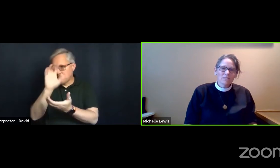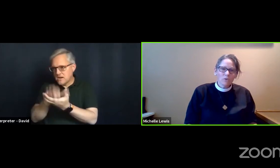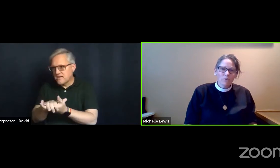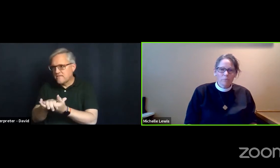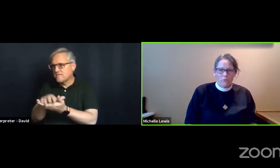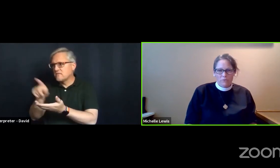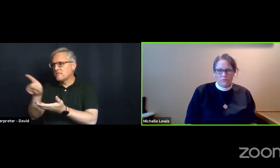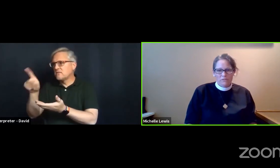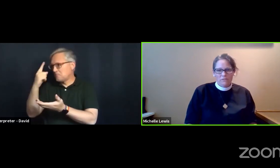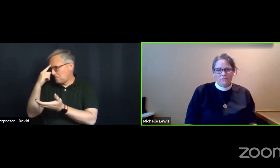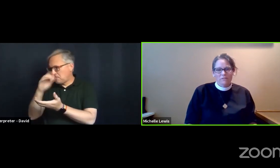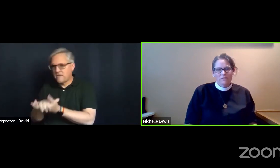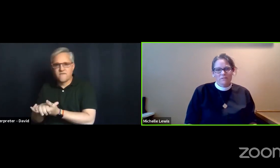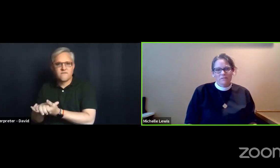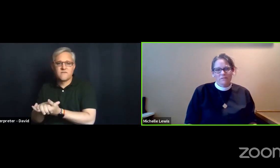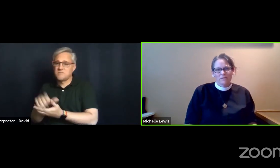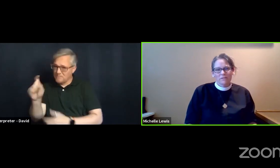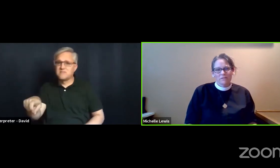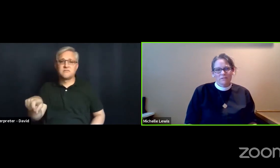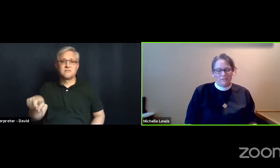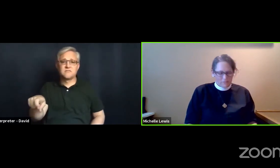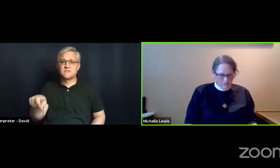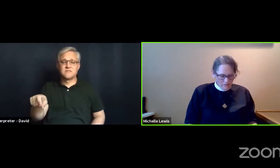It's so important.